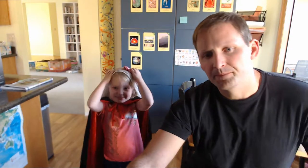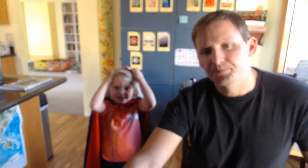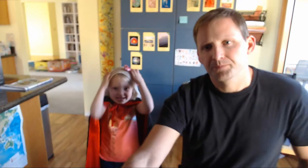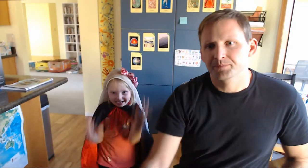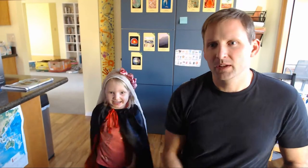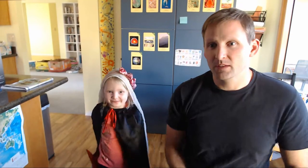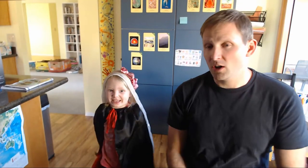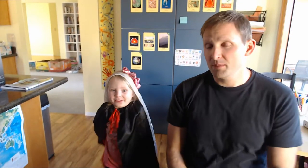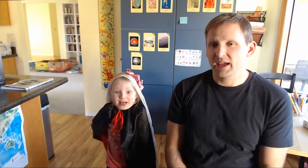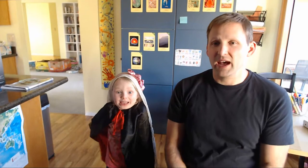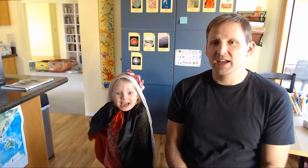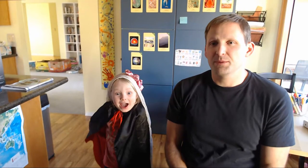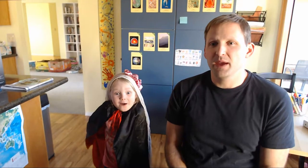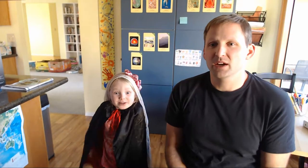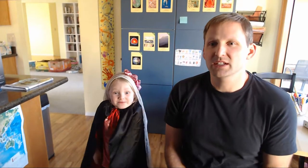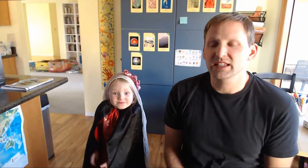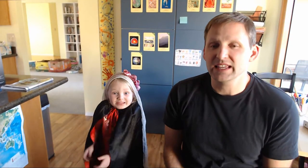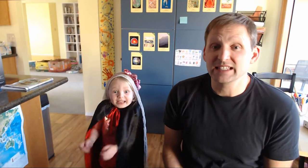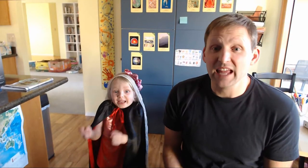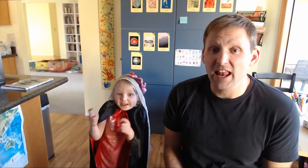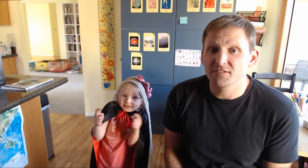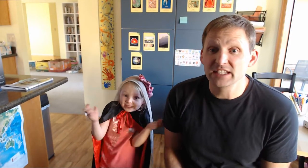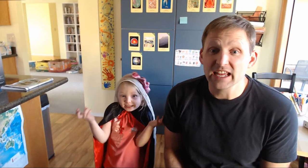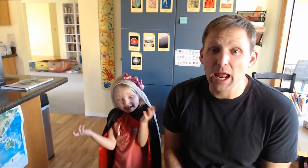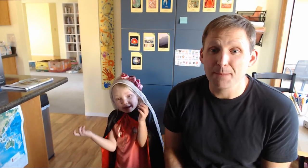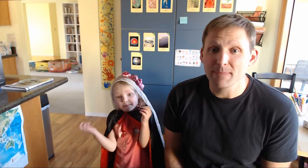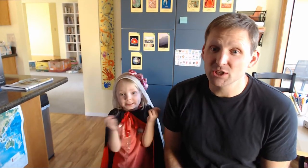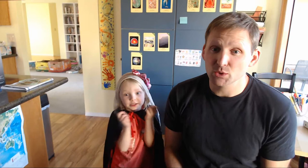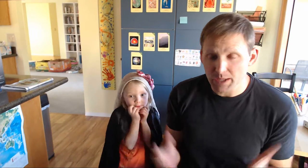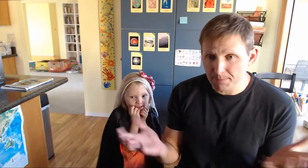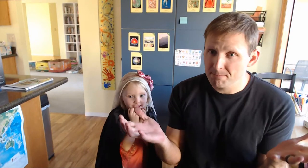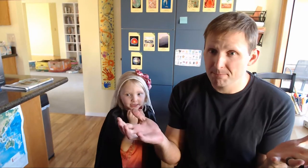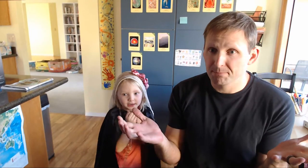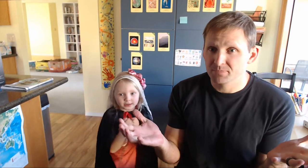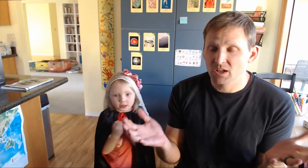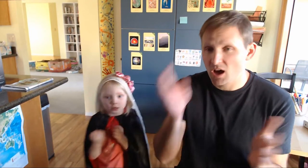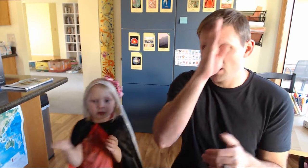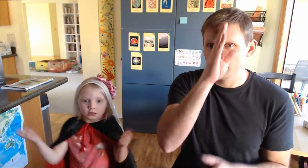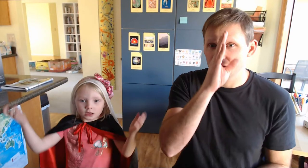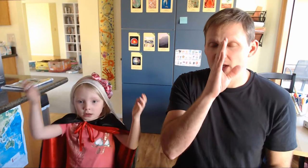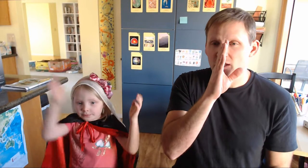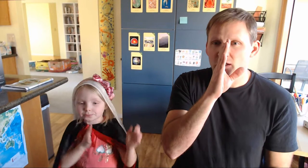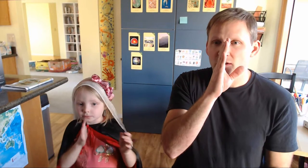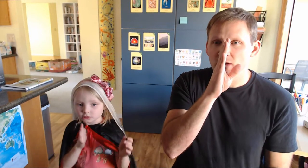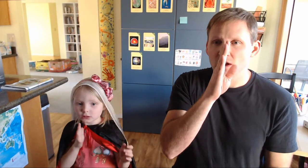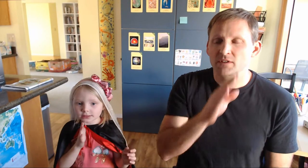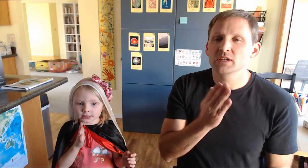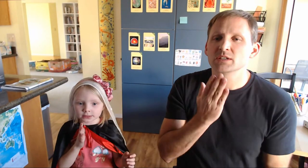Did God leave all mankind to perish in the estate of sin and misery? God, having out of his